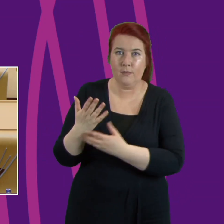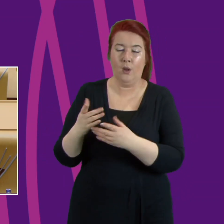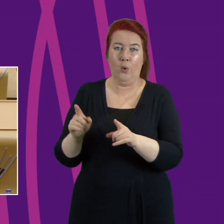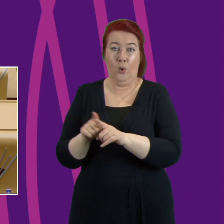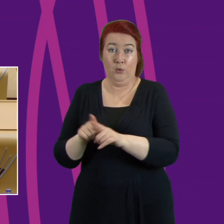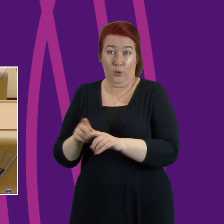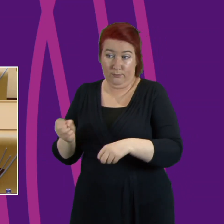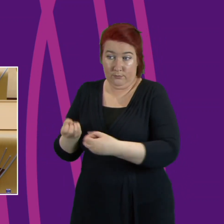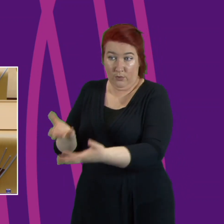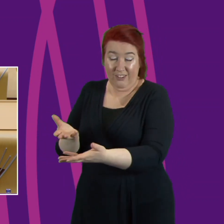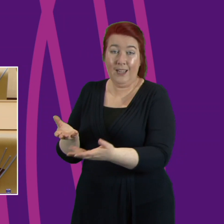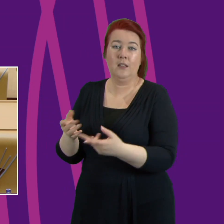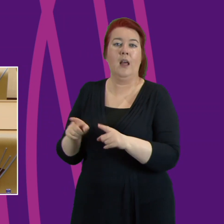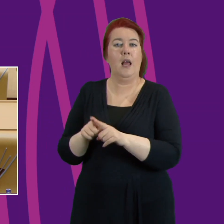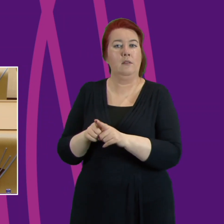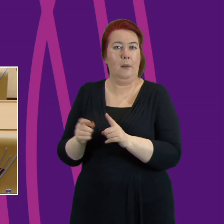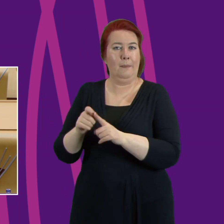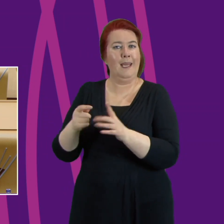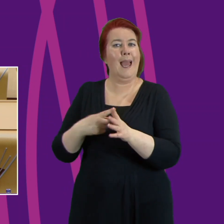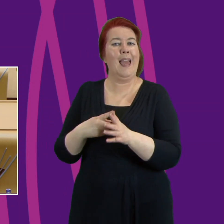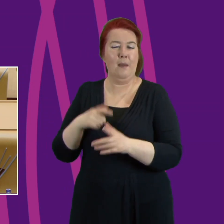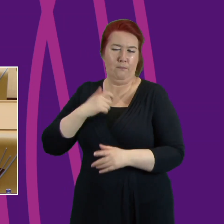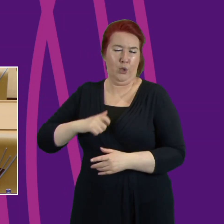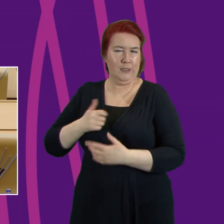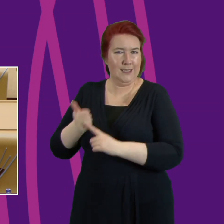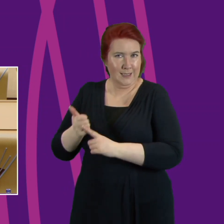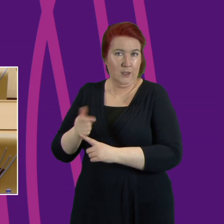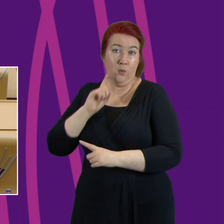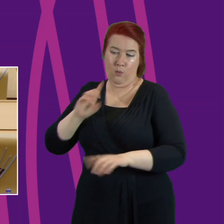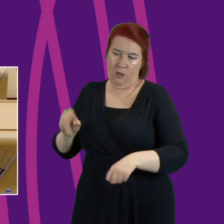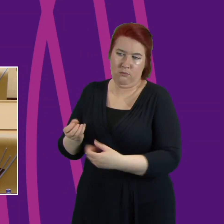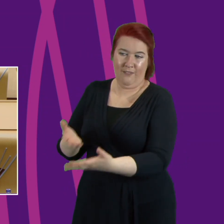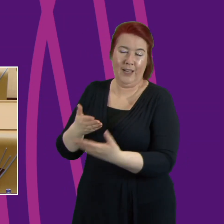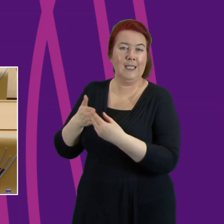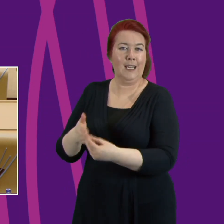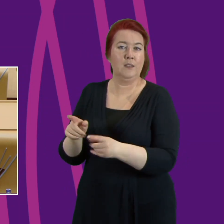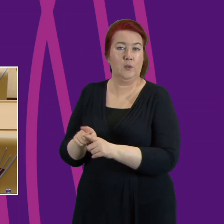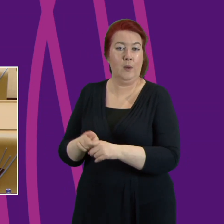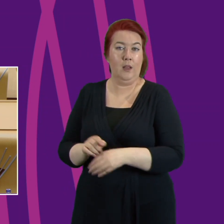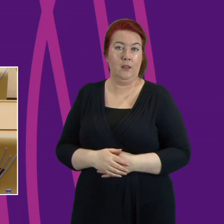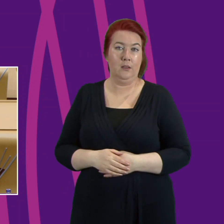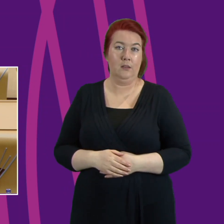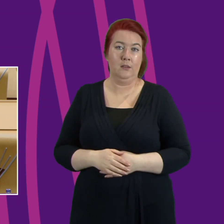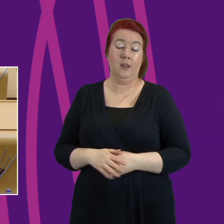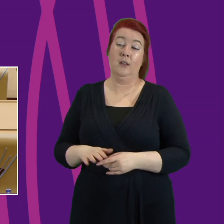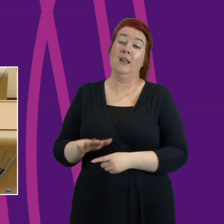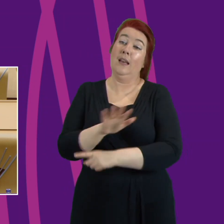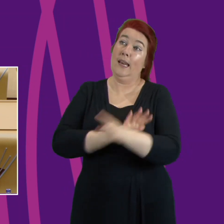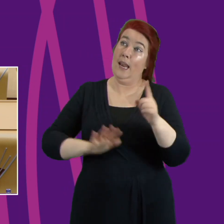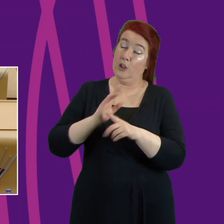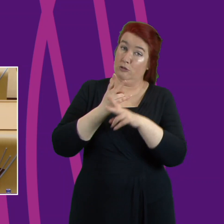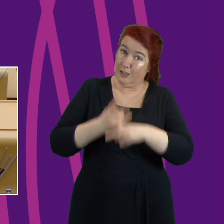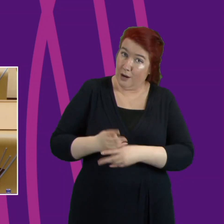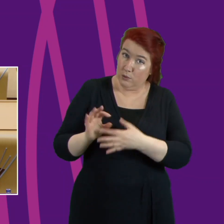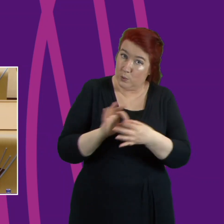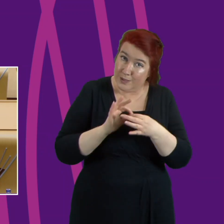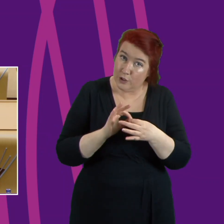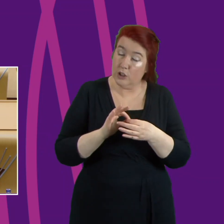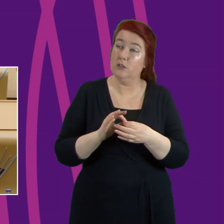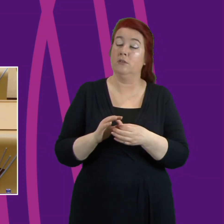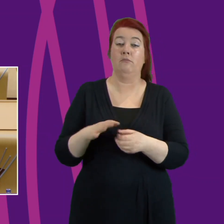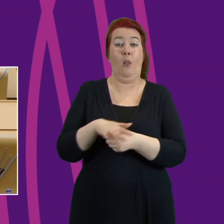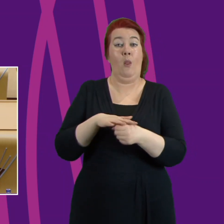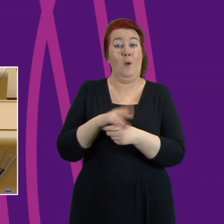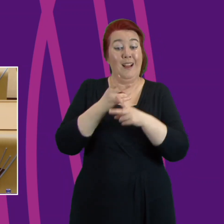for personal assistants shortly. I've asked the national carer organisations and local carers centres to discuss with carers